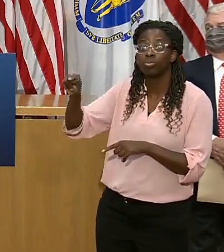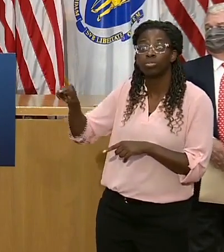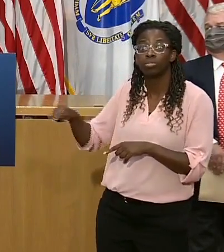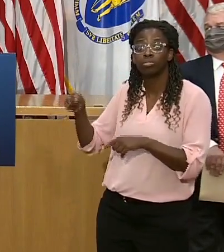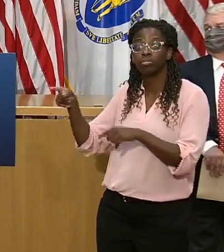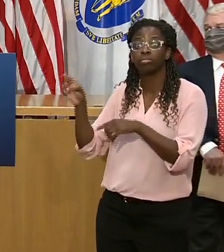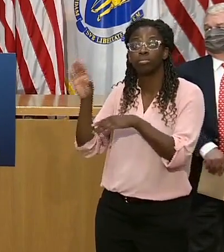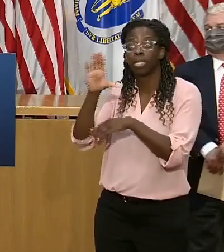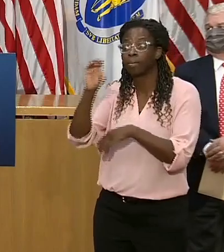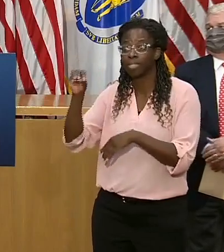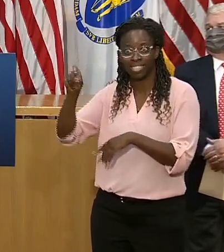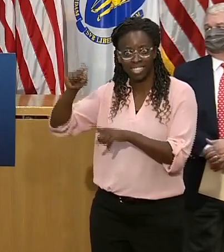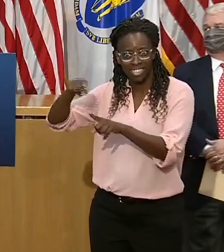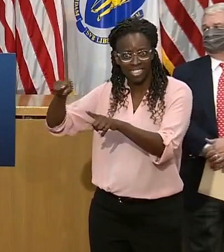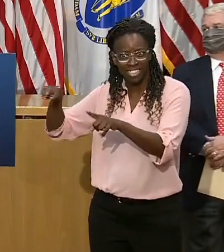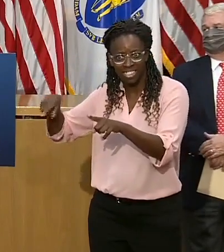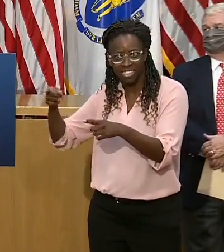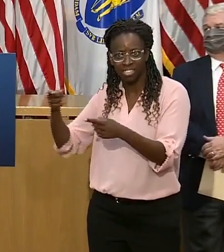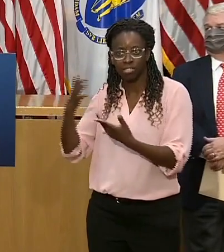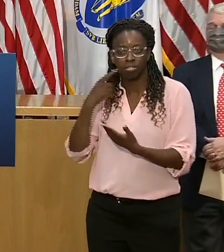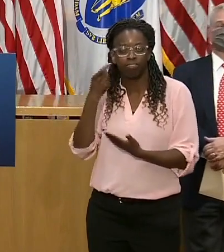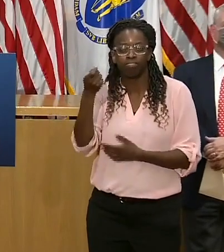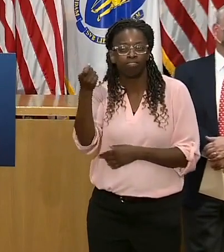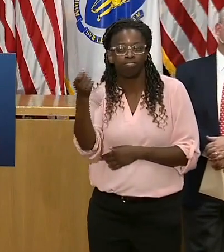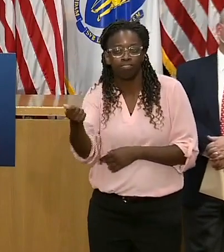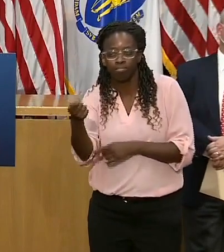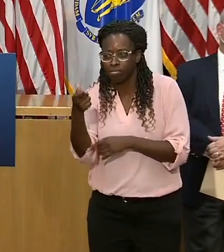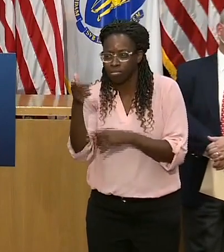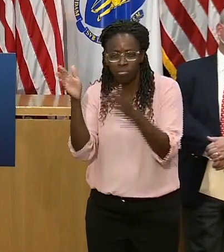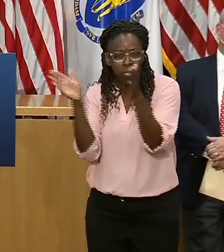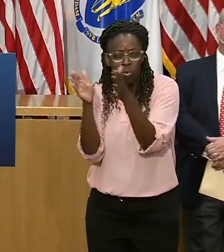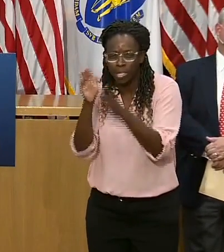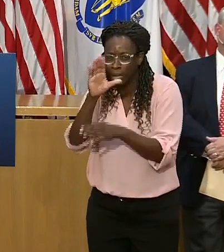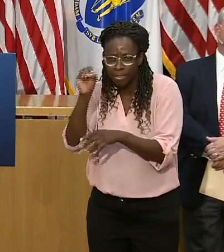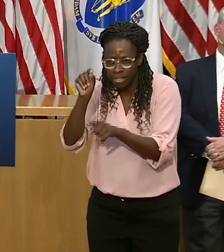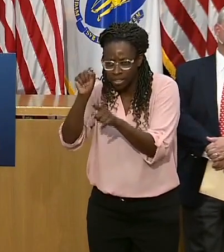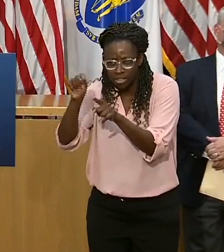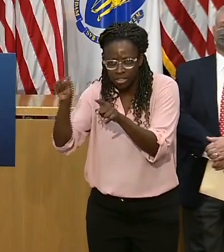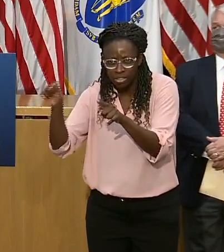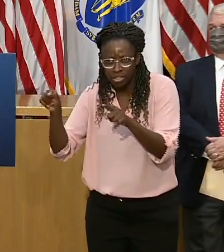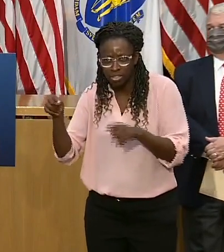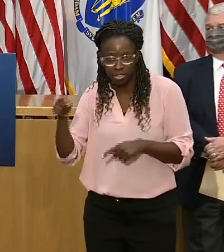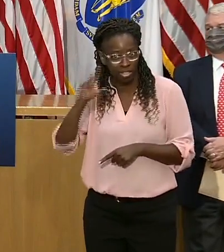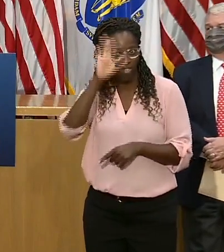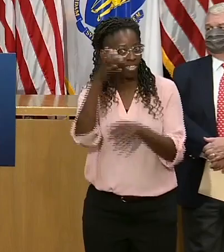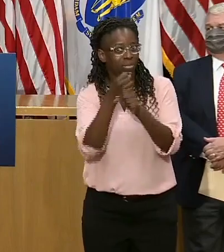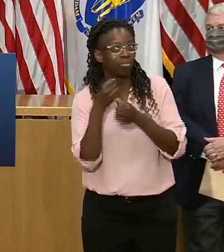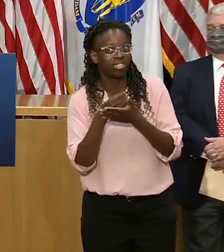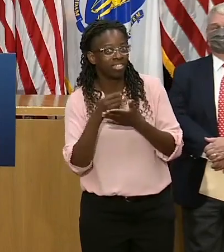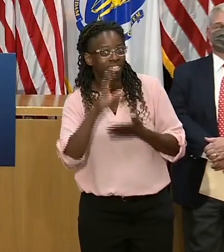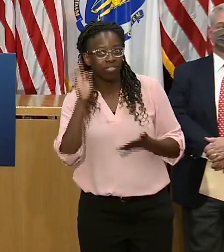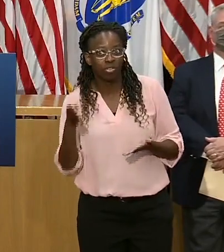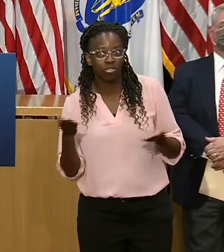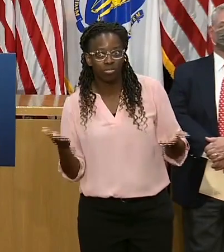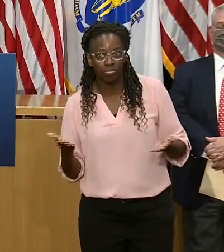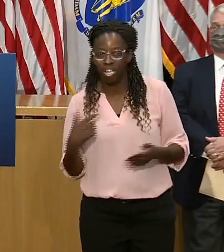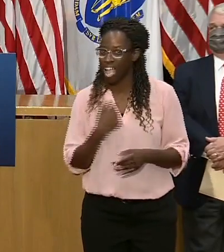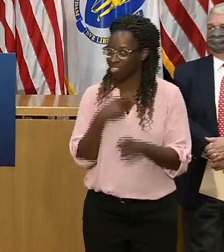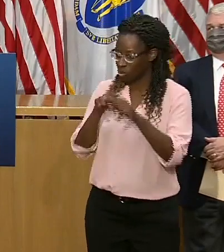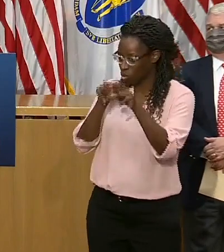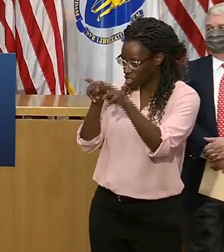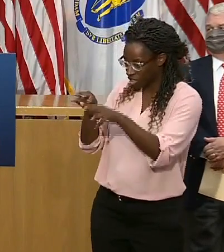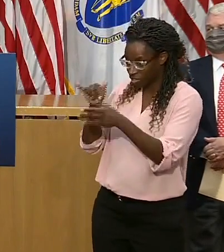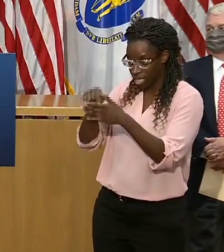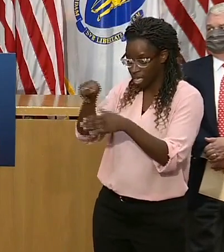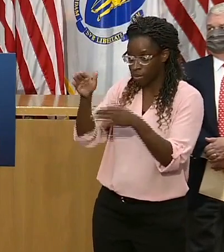less than half of our smallest companies even apply for that kind of funding. So hence the importance of these grants we're standing up now. And do you have any numbers for